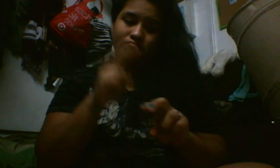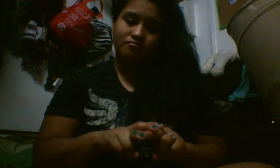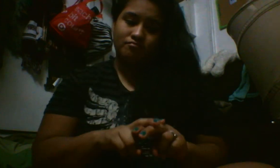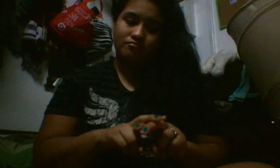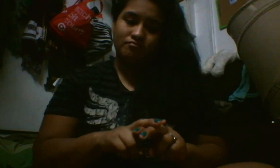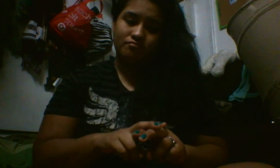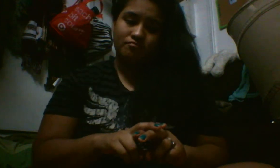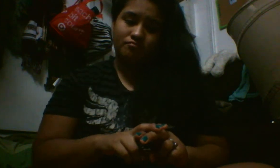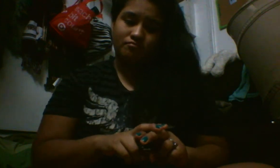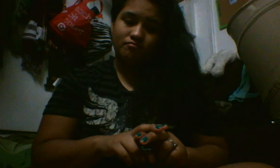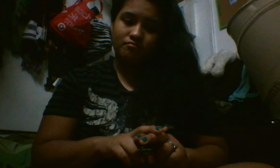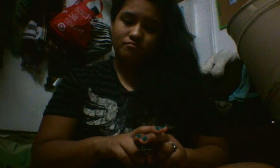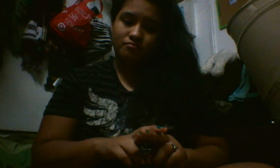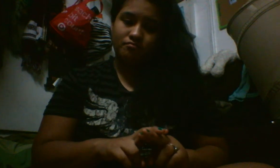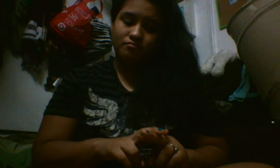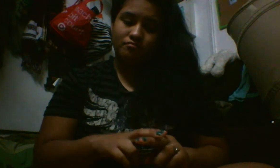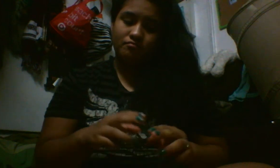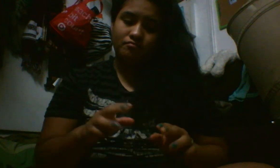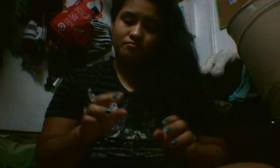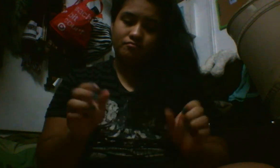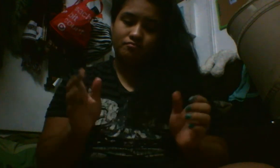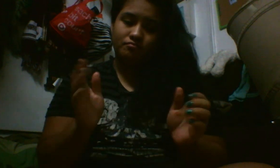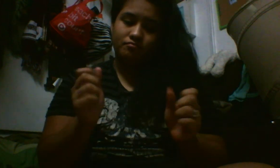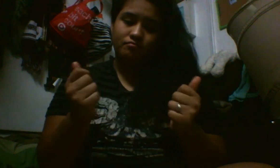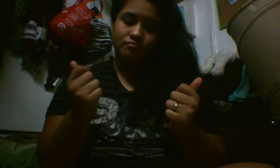of the school. She kissed her head.